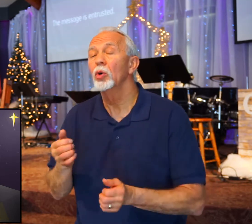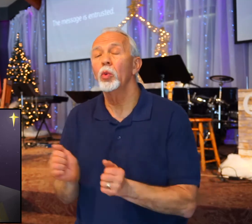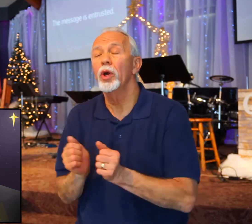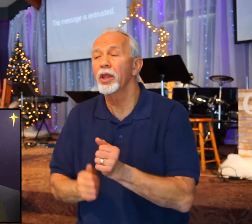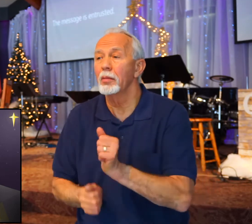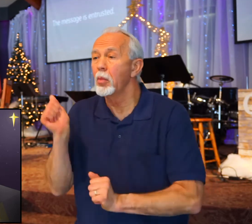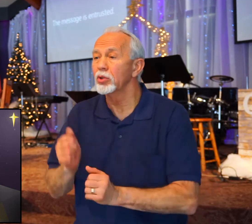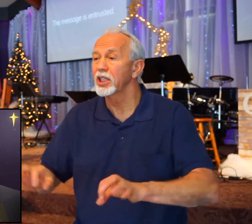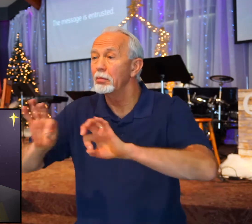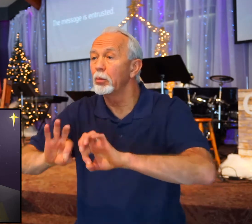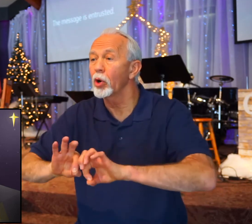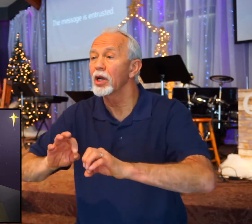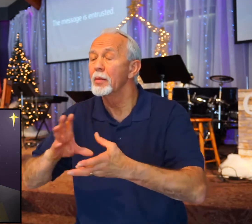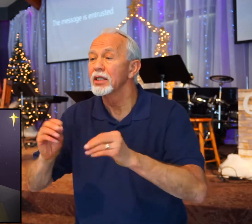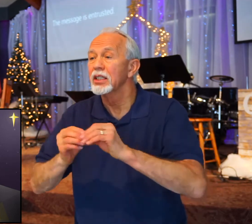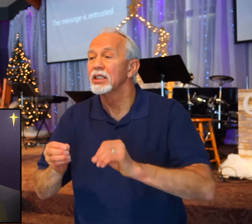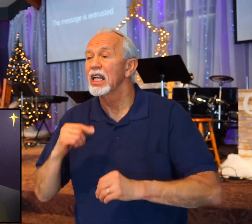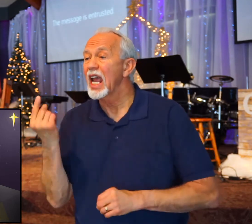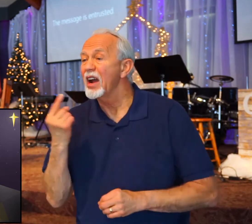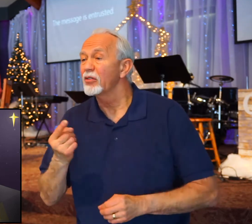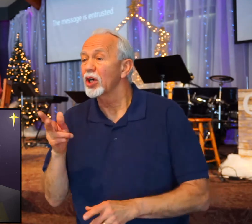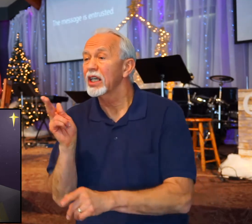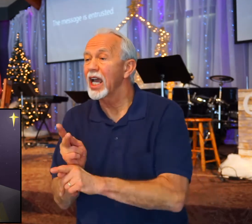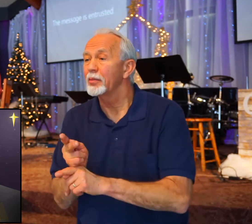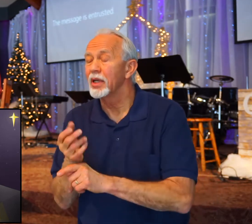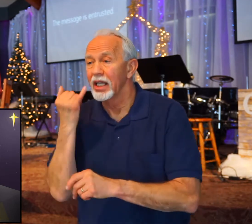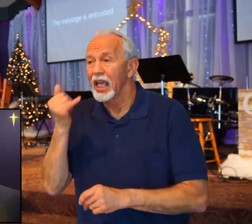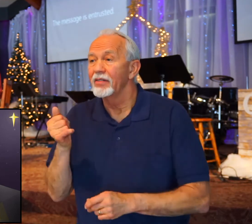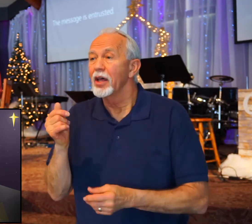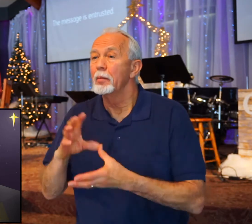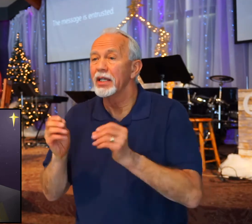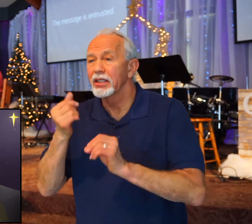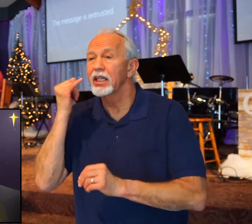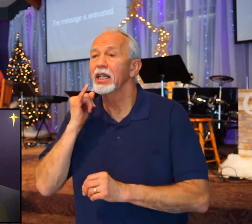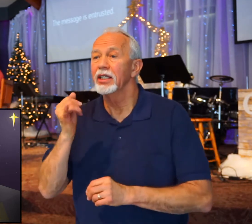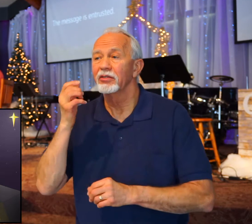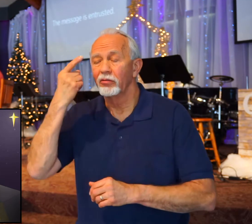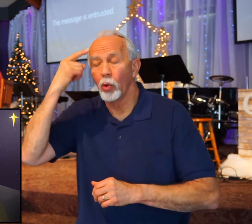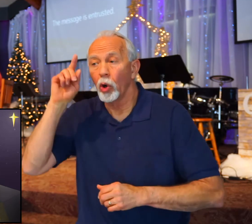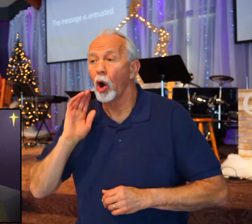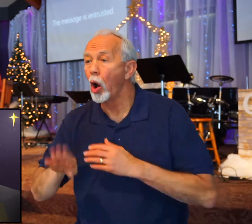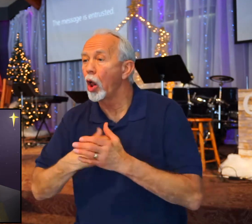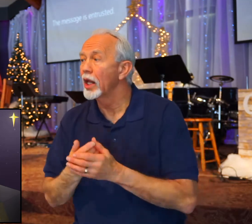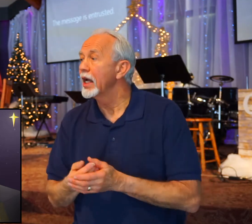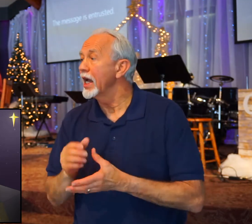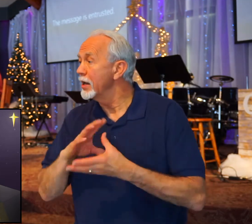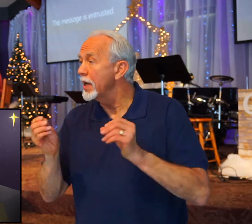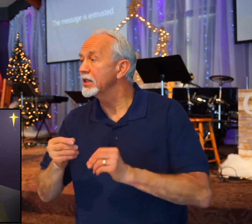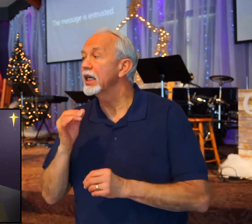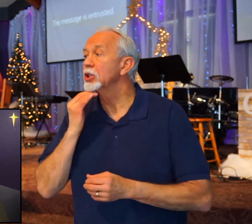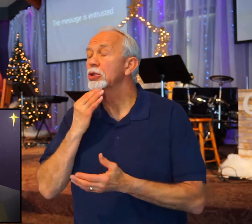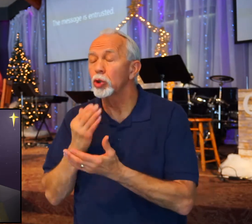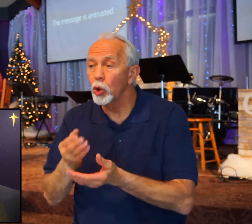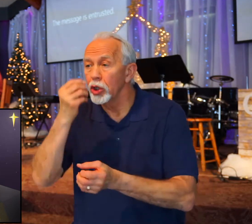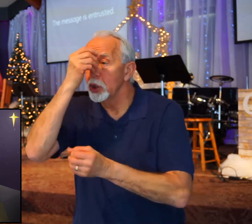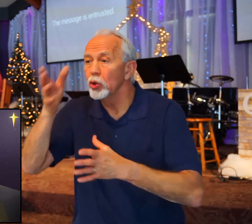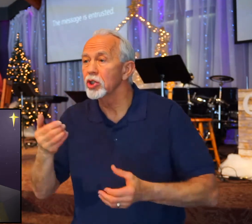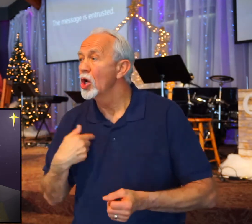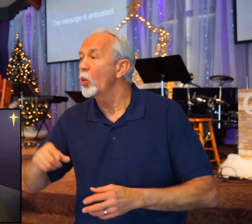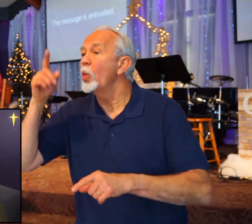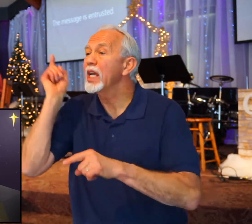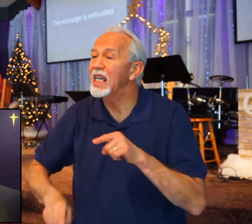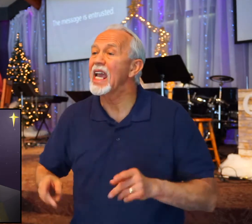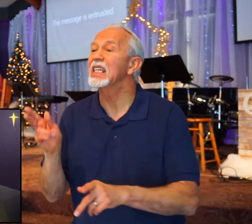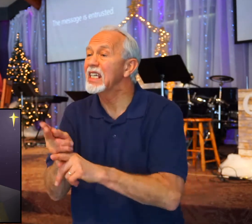important message that's ever been kept. If the message is for all and the message is good news, then we cannot keep